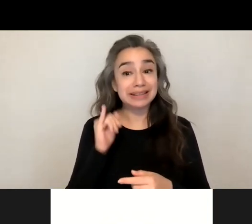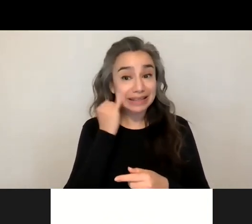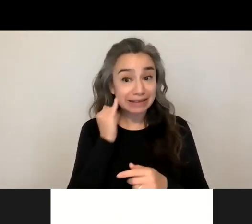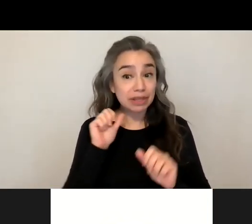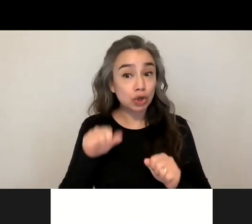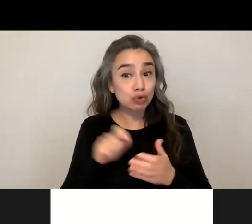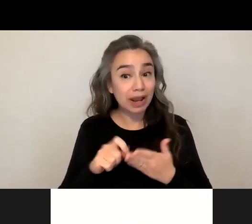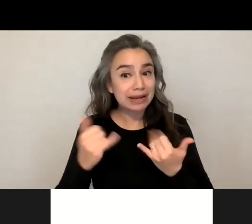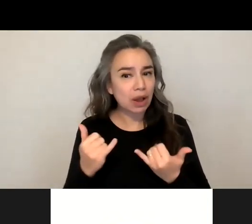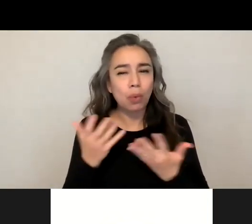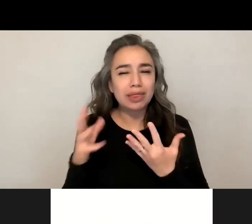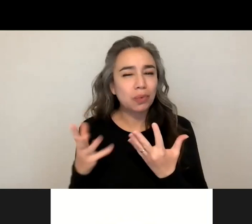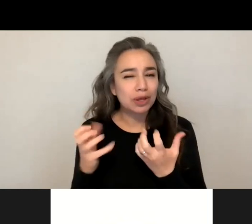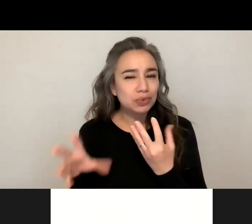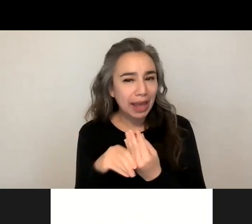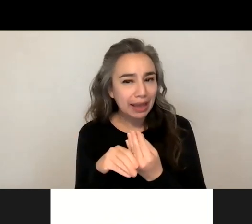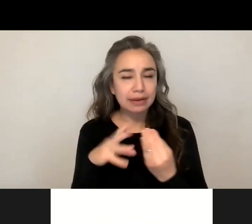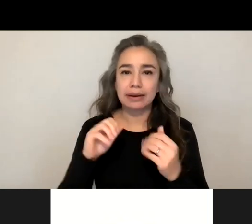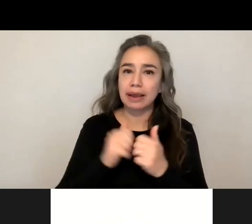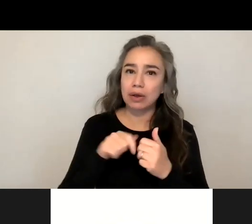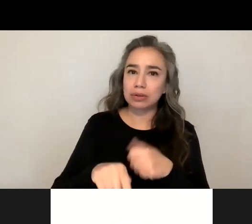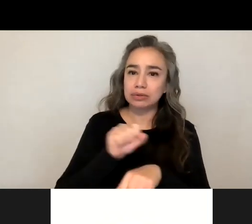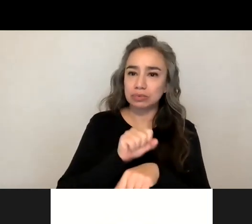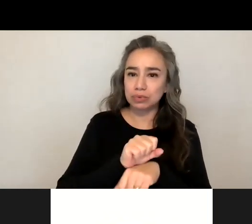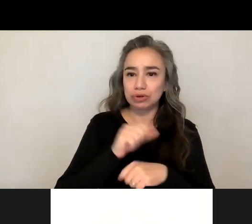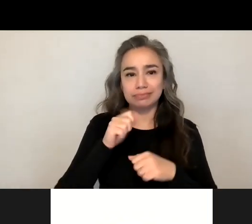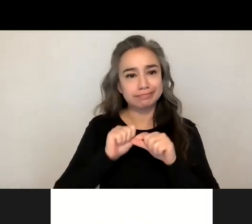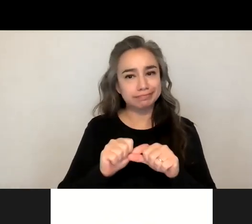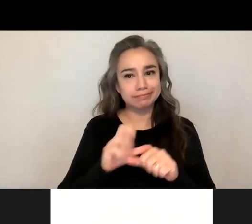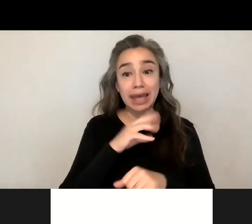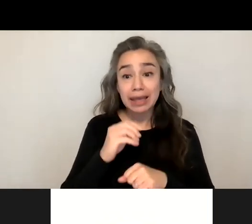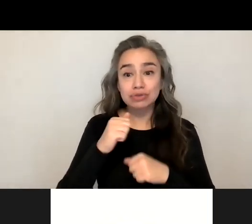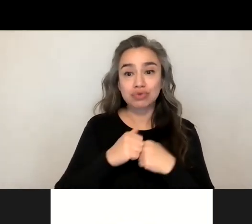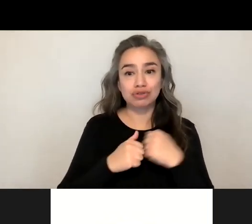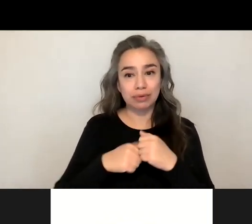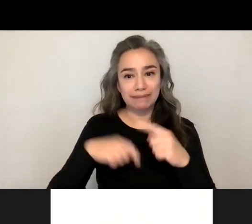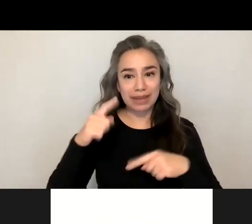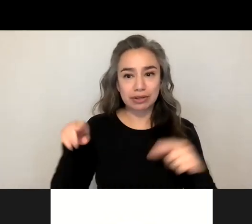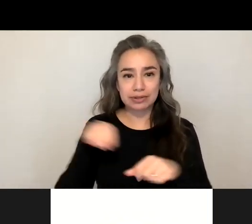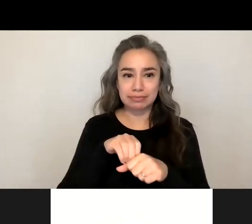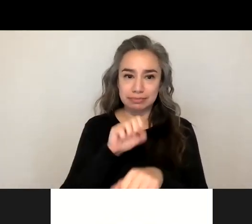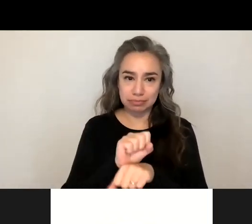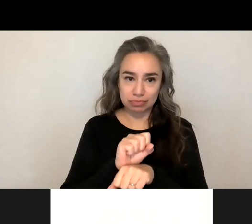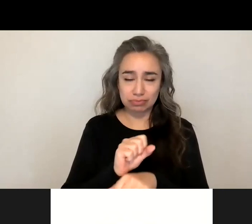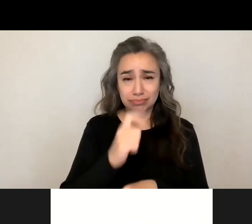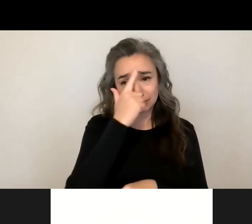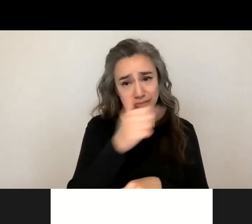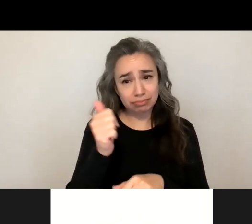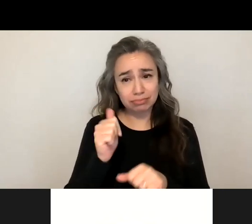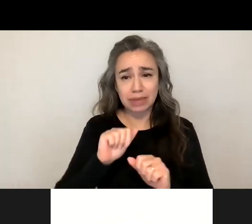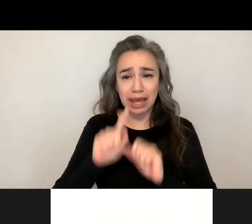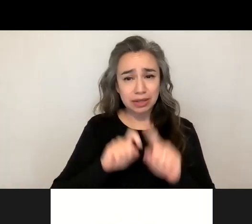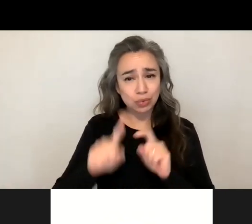now, how this work can continue, and structural barriers to the work. Please feel free to ask questions using